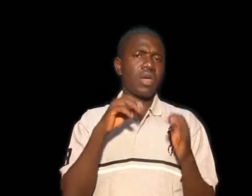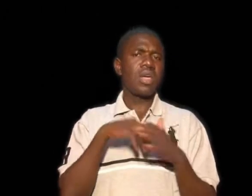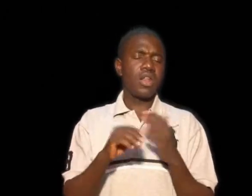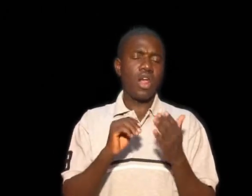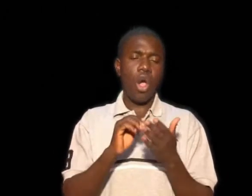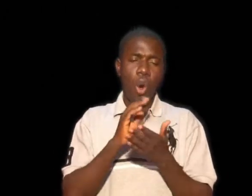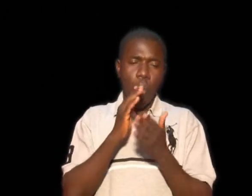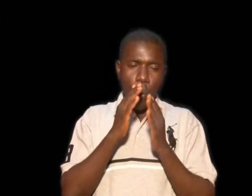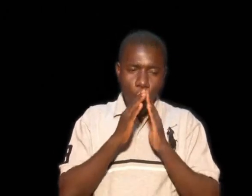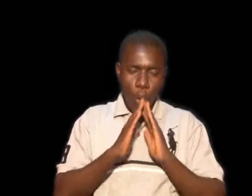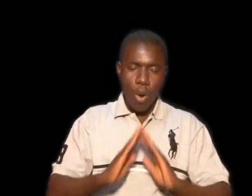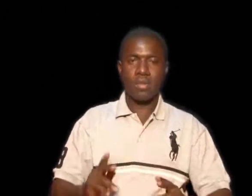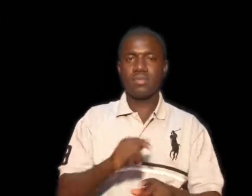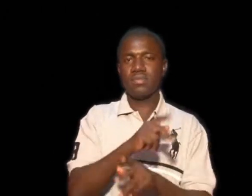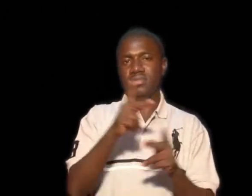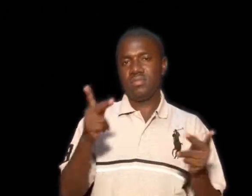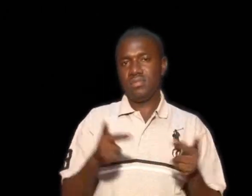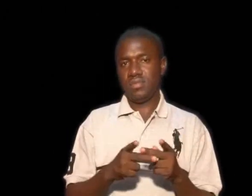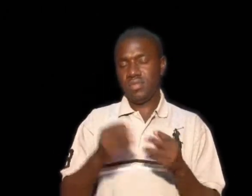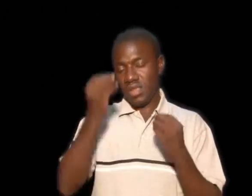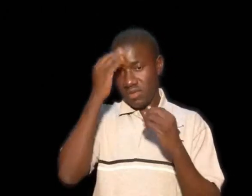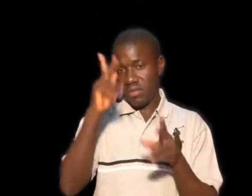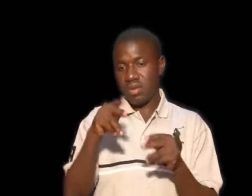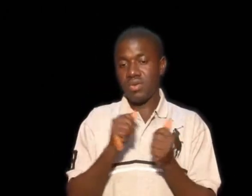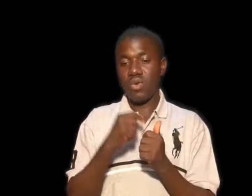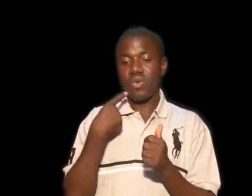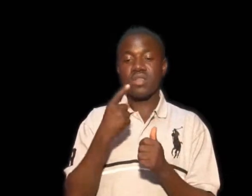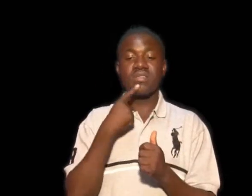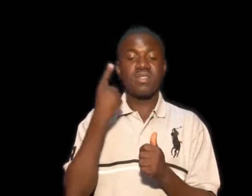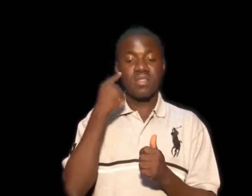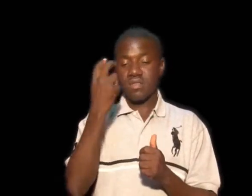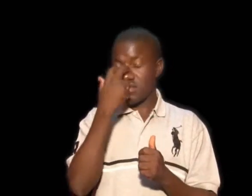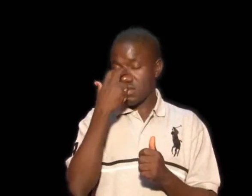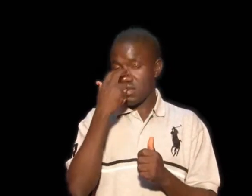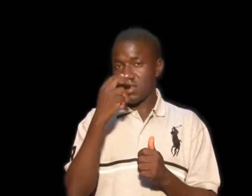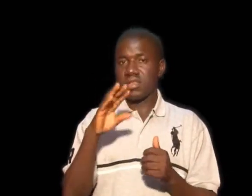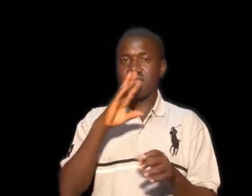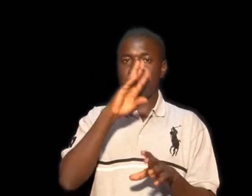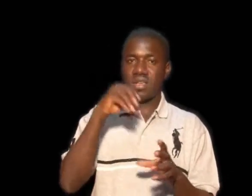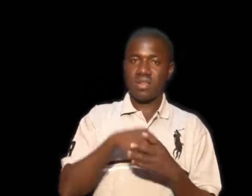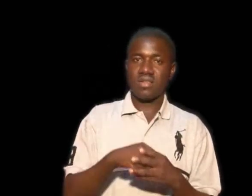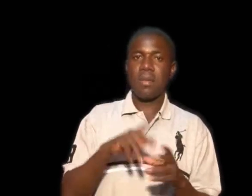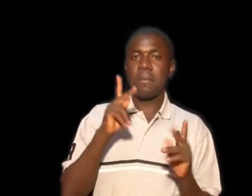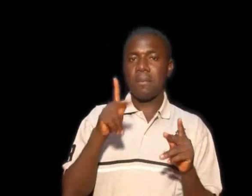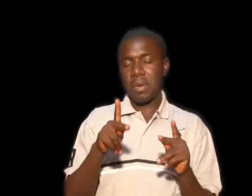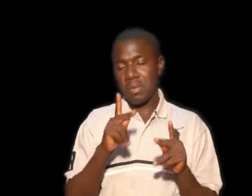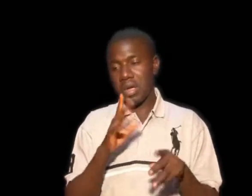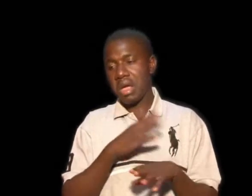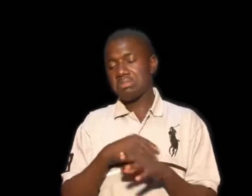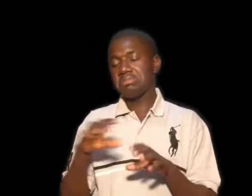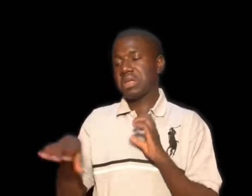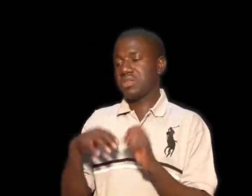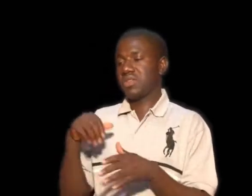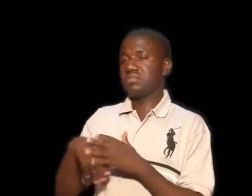surroundings. Inform the person who is deaf-blind of their surroundings, including people and activities in the